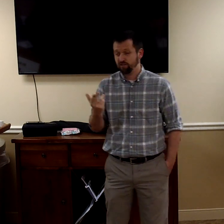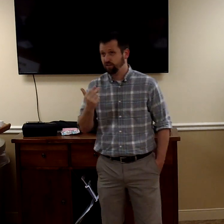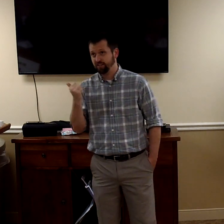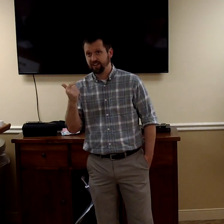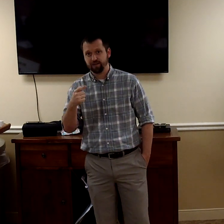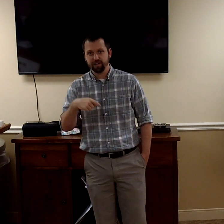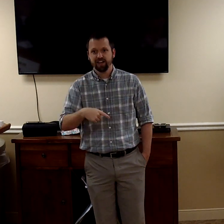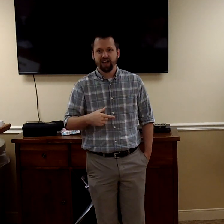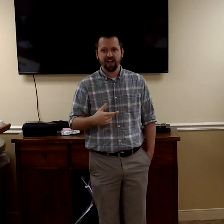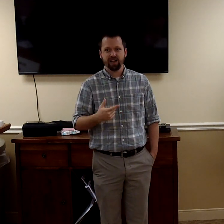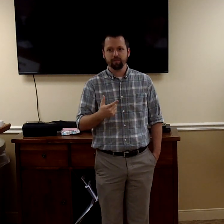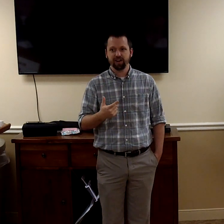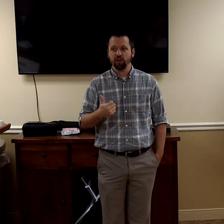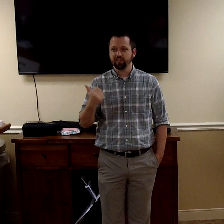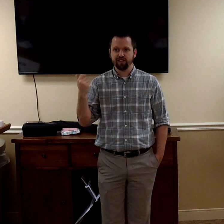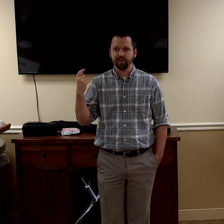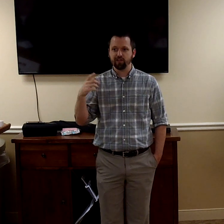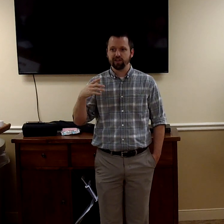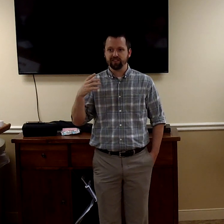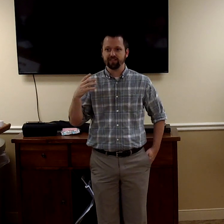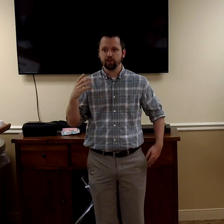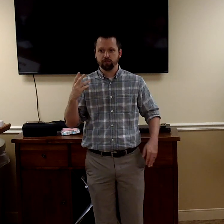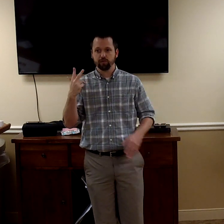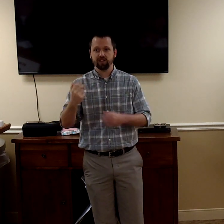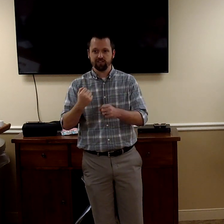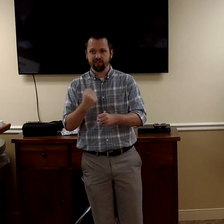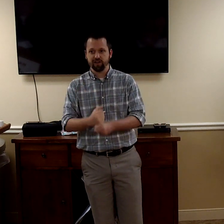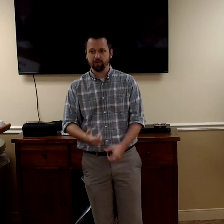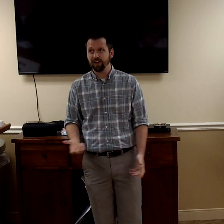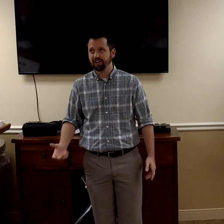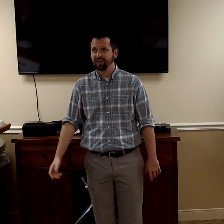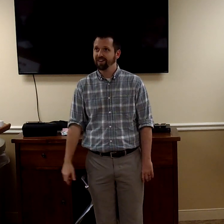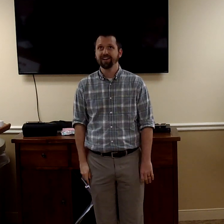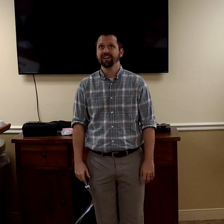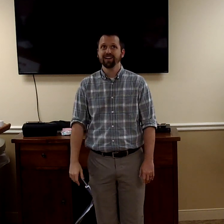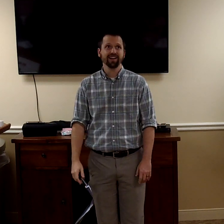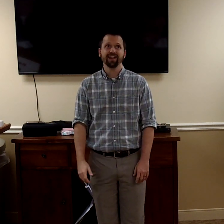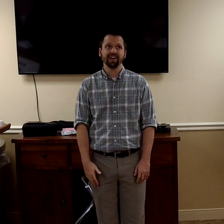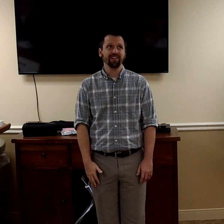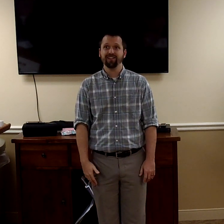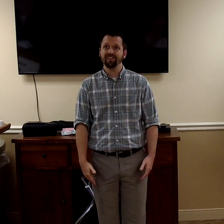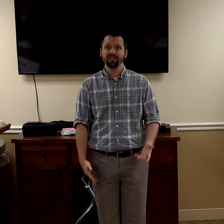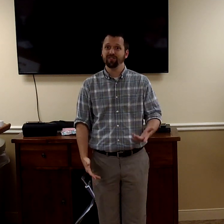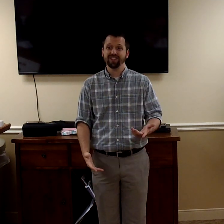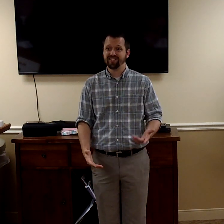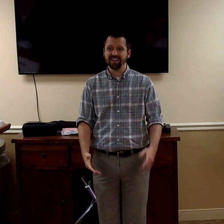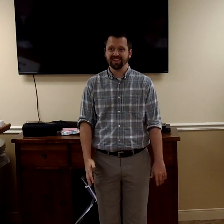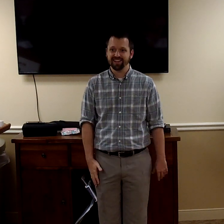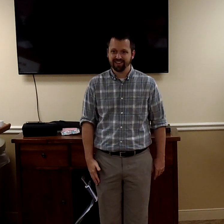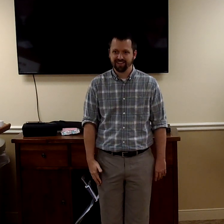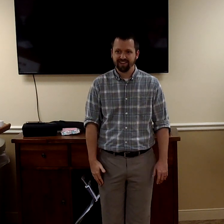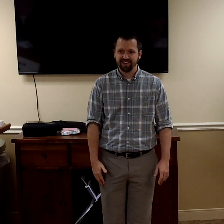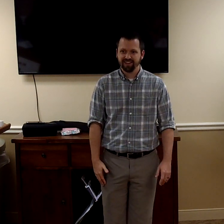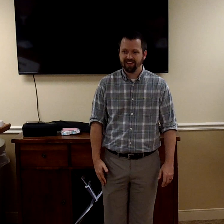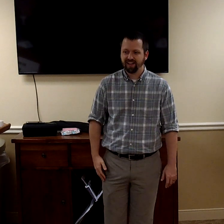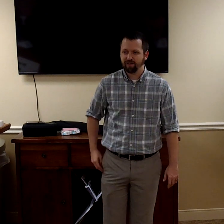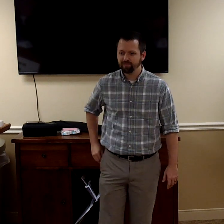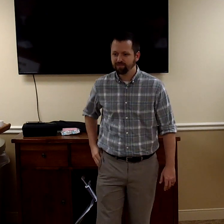all the time. But all the stuff I learned in, 3 years of it, I'm like, I don't remember much of anything.